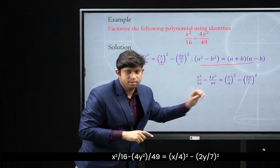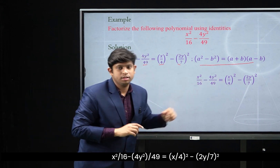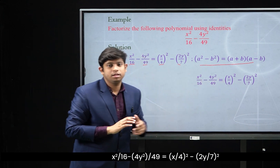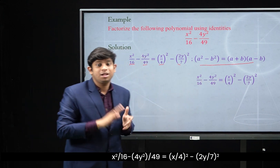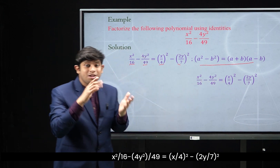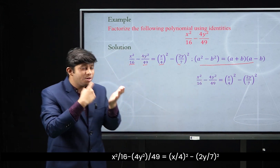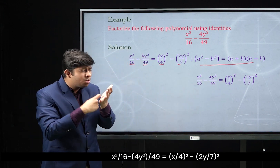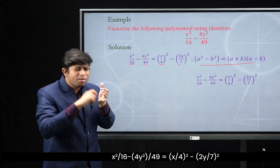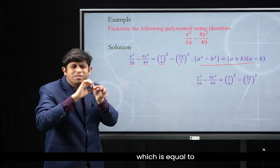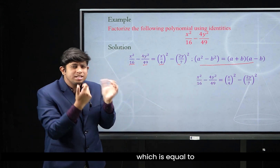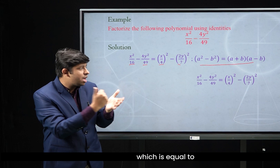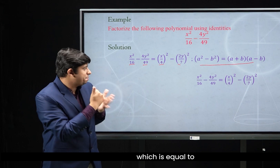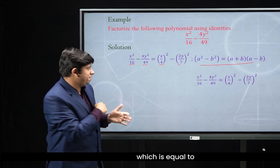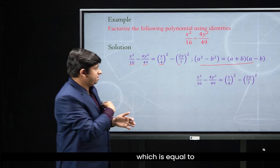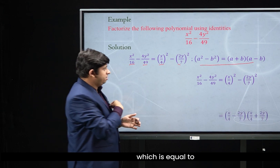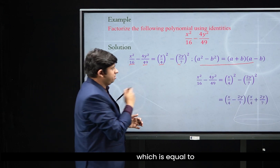square, which is equal to